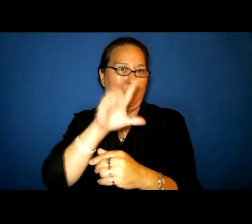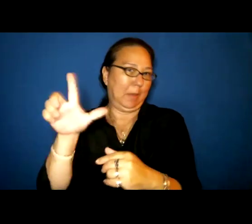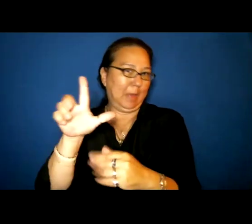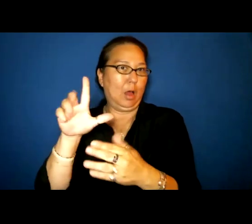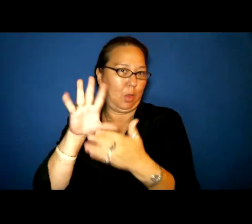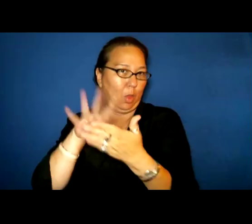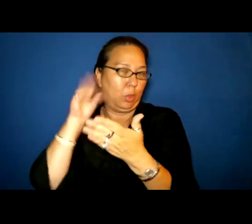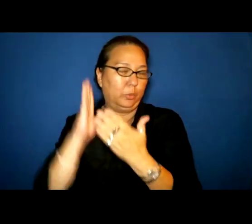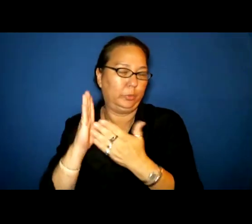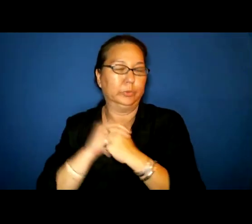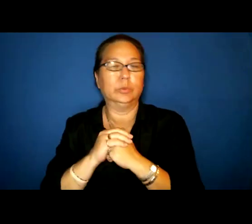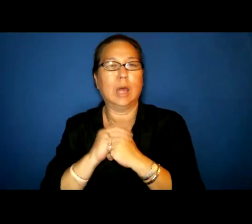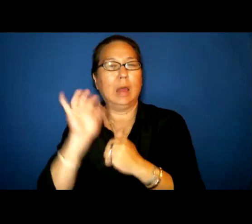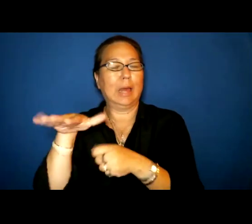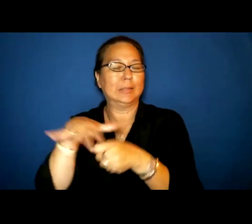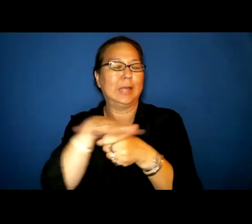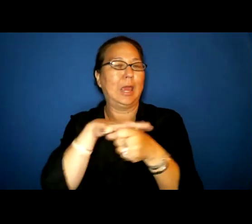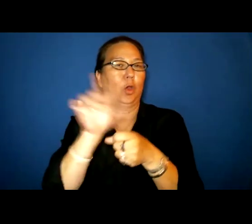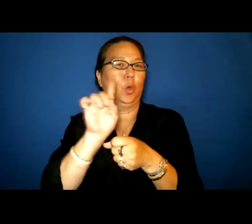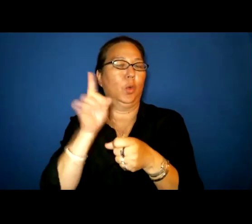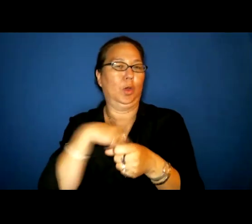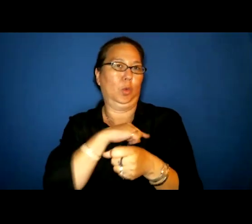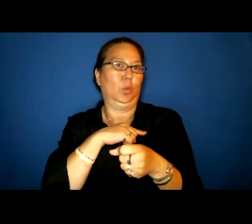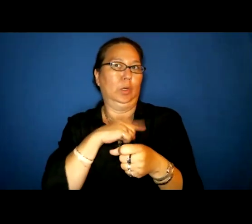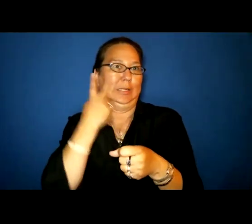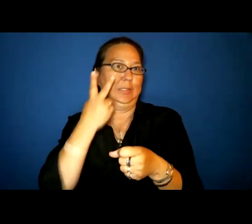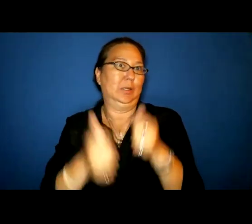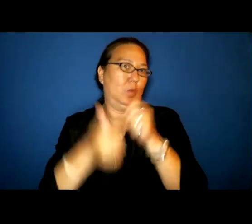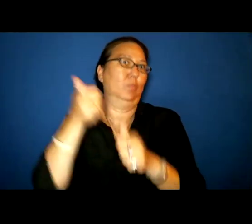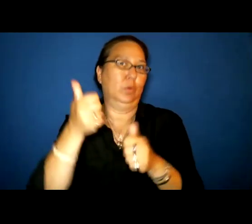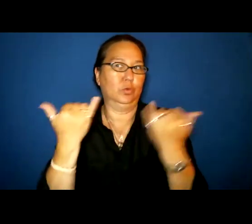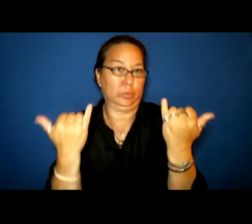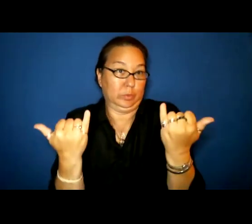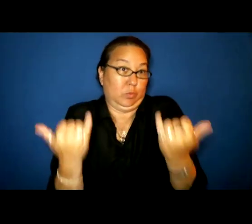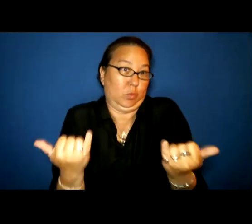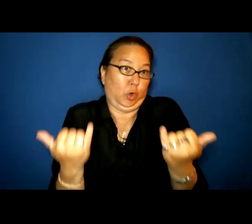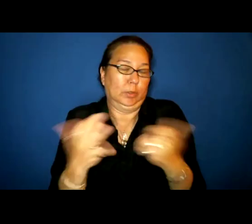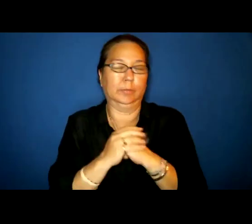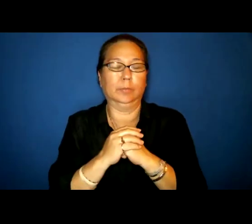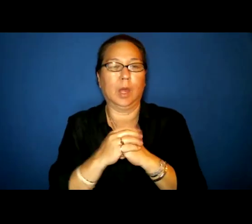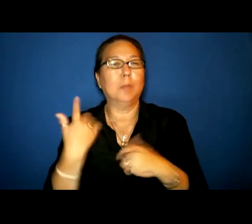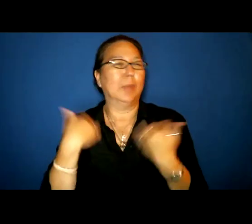we're seeing the most currently. But again, we still have 3